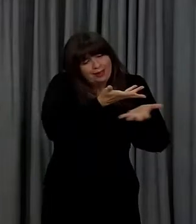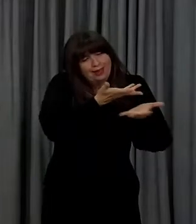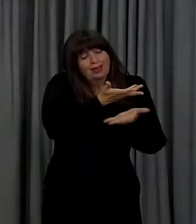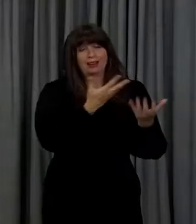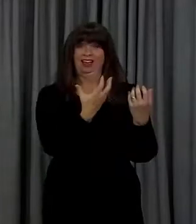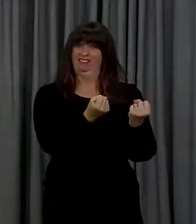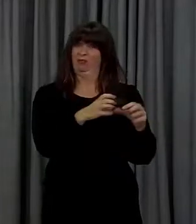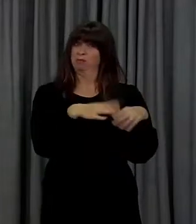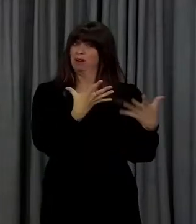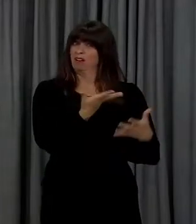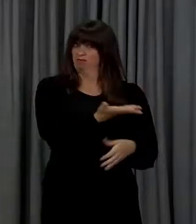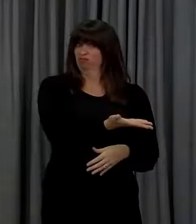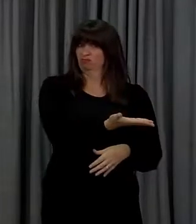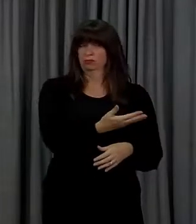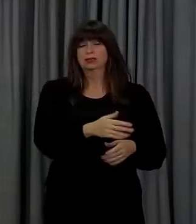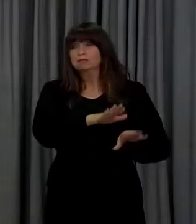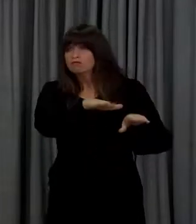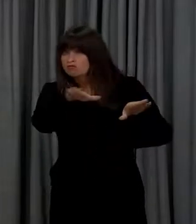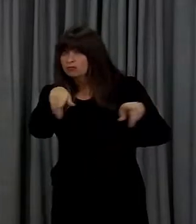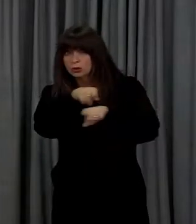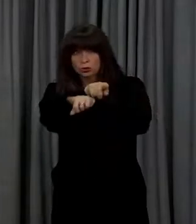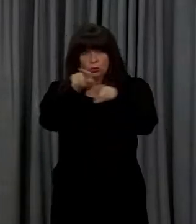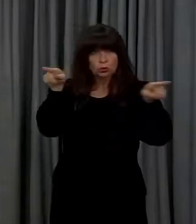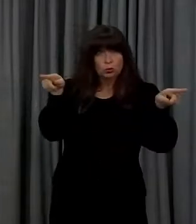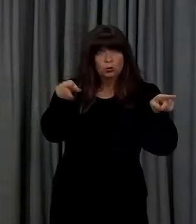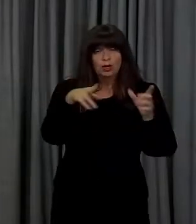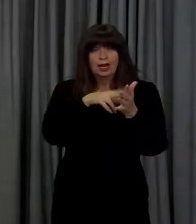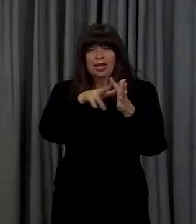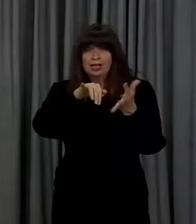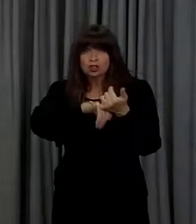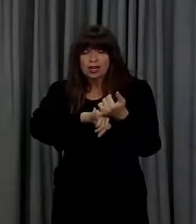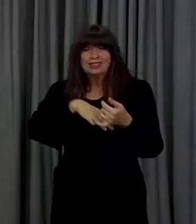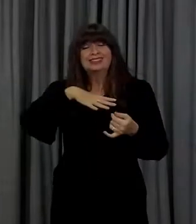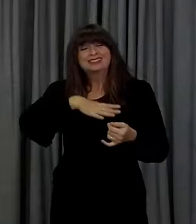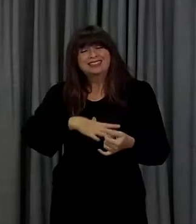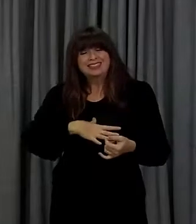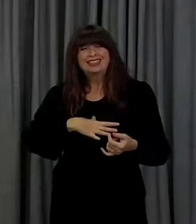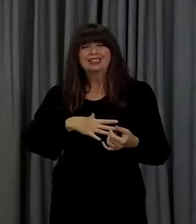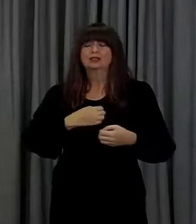is already in place, and I would urge anybody in the NHS who needs